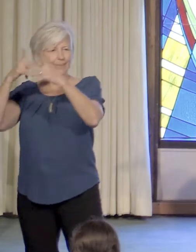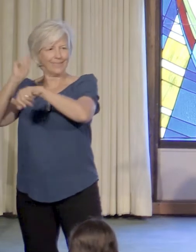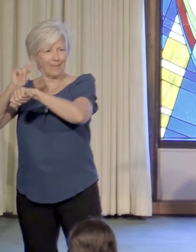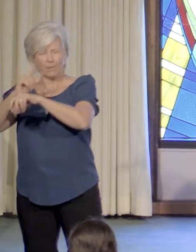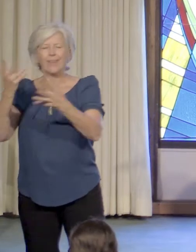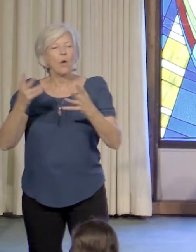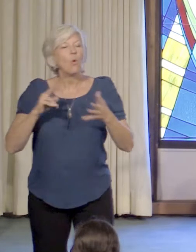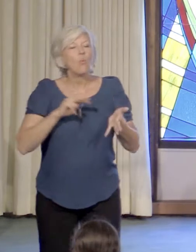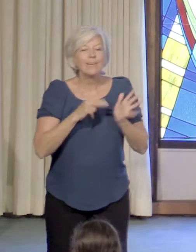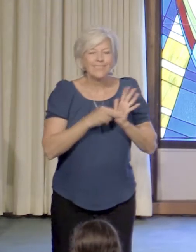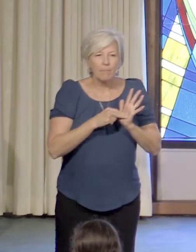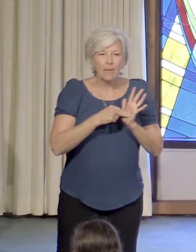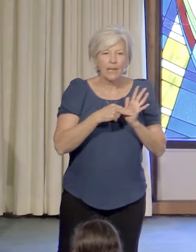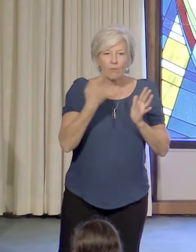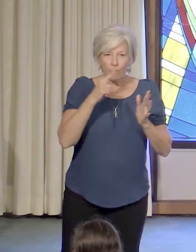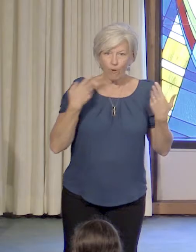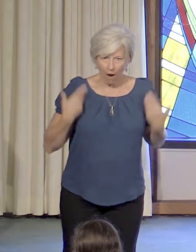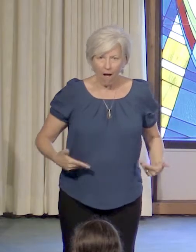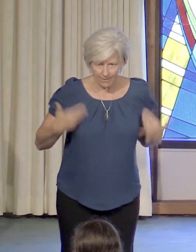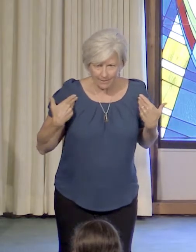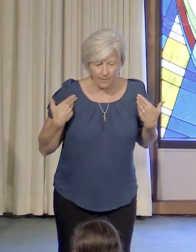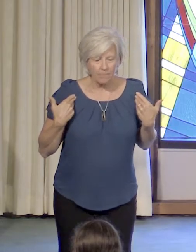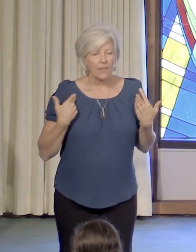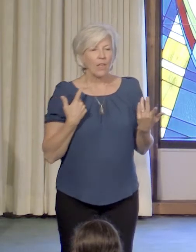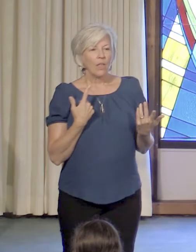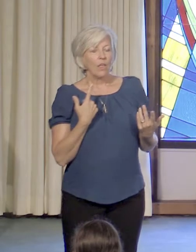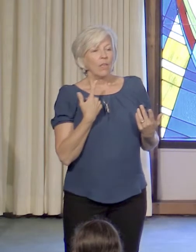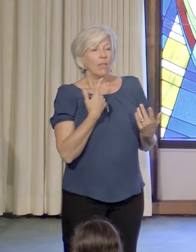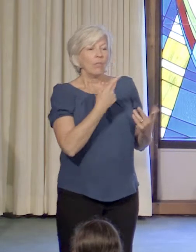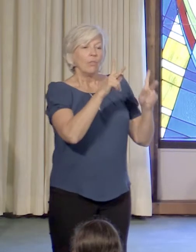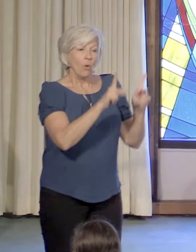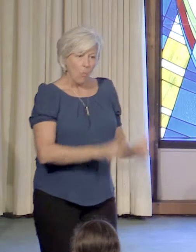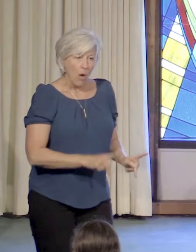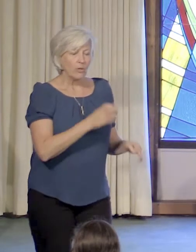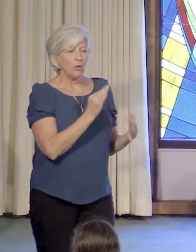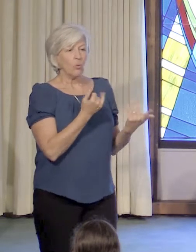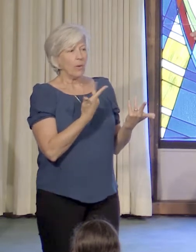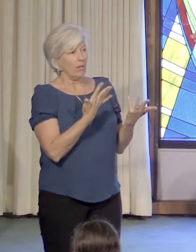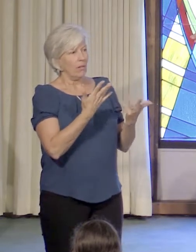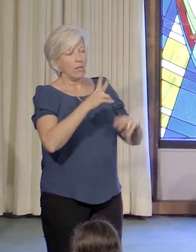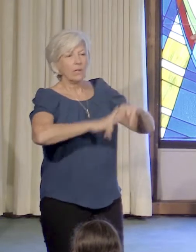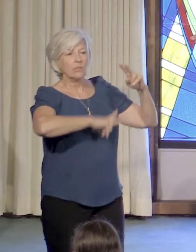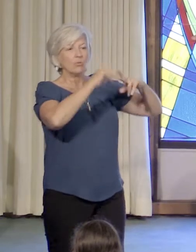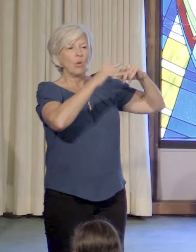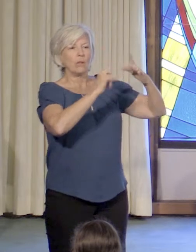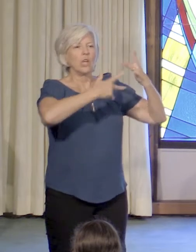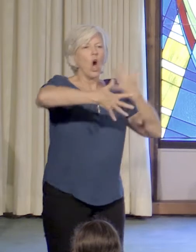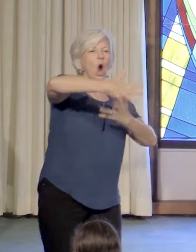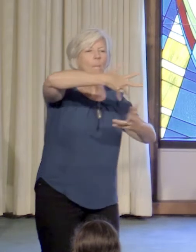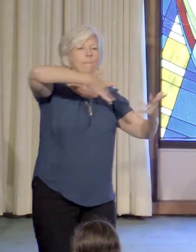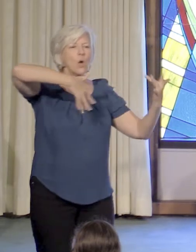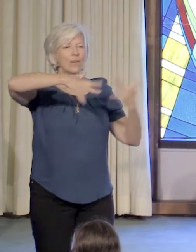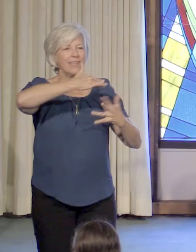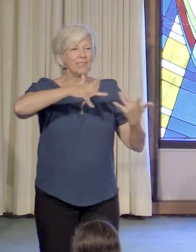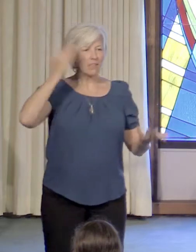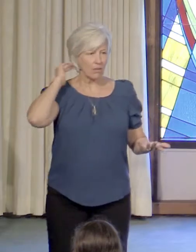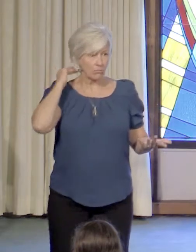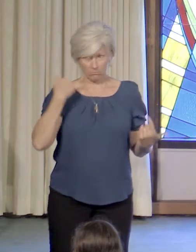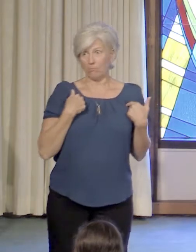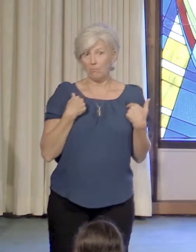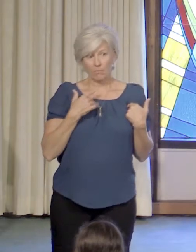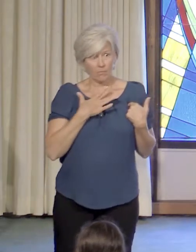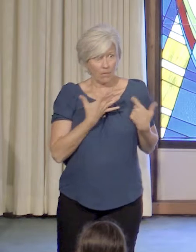out? The one who would construct a harmonious consciousness, which we would all like to have, right? I'd like to have some peace up here, some